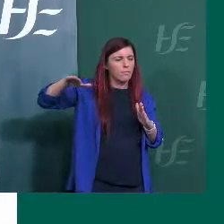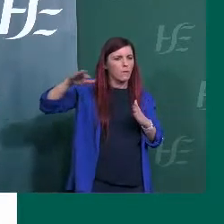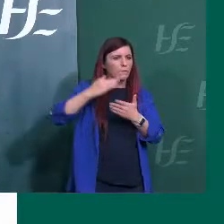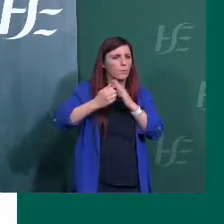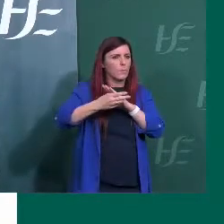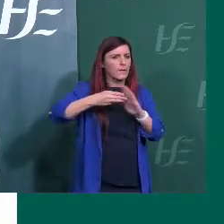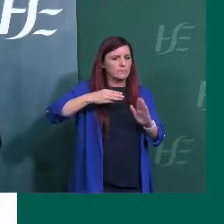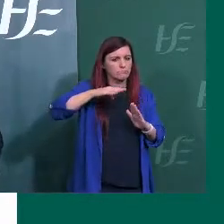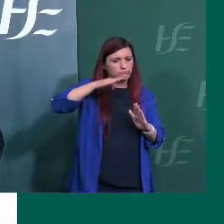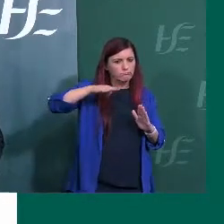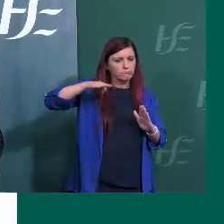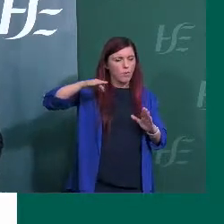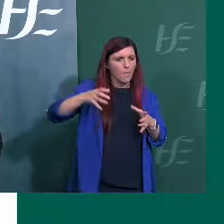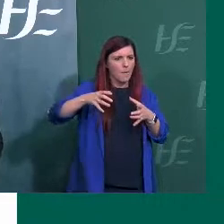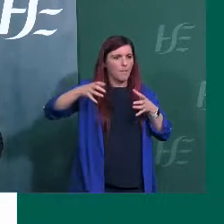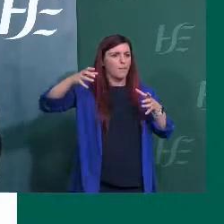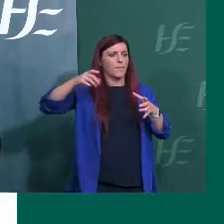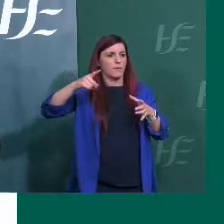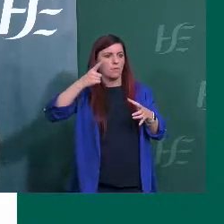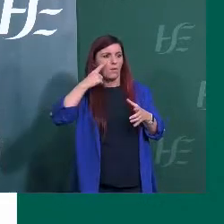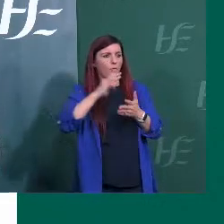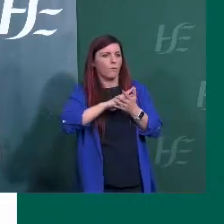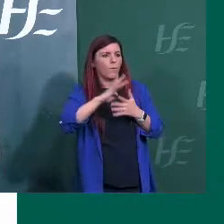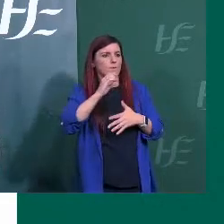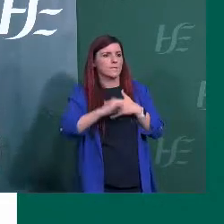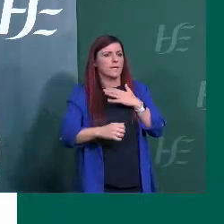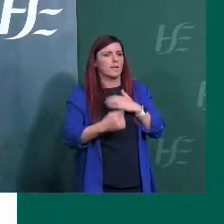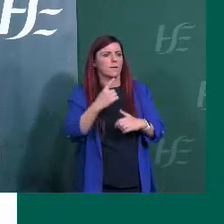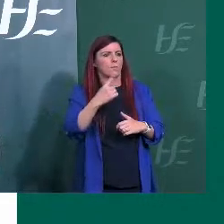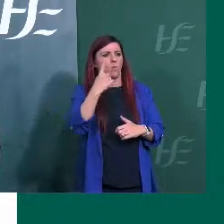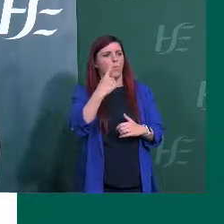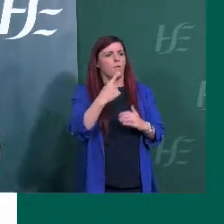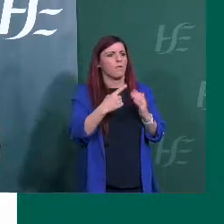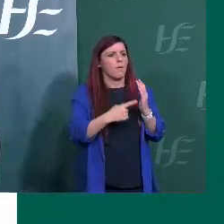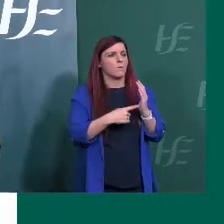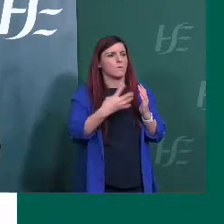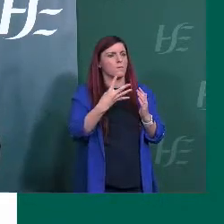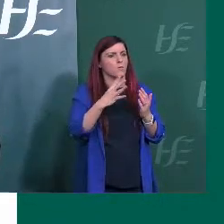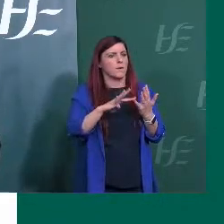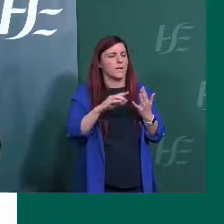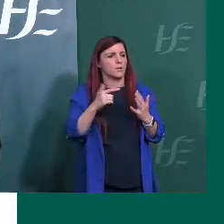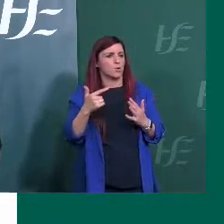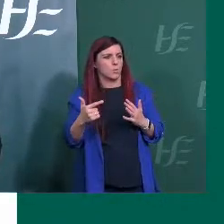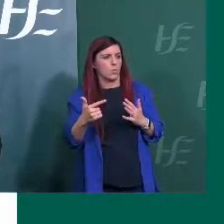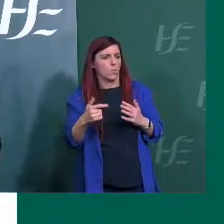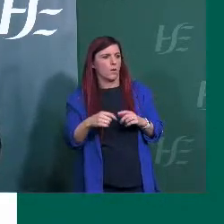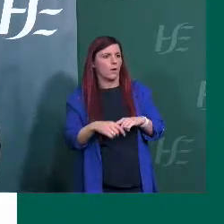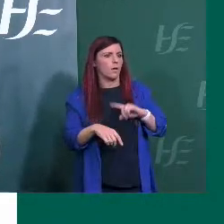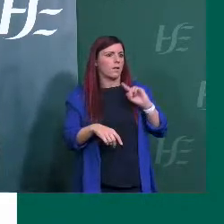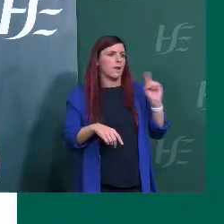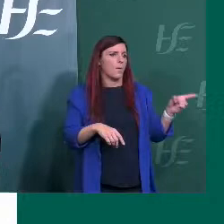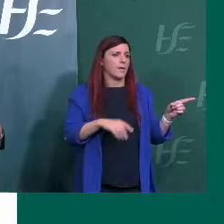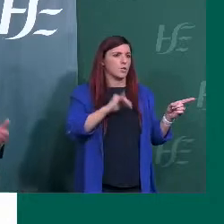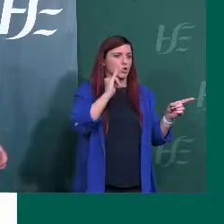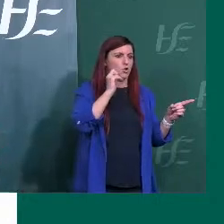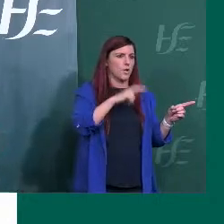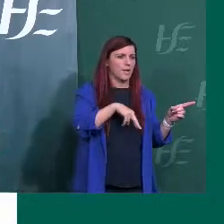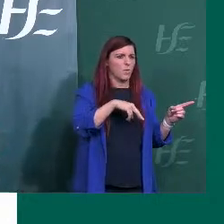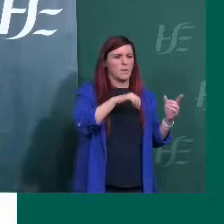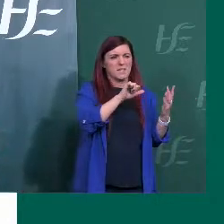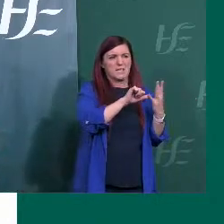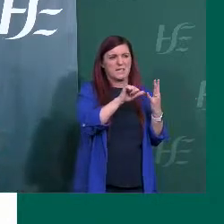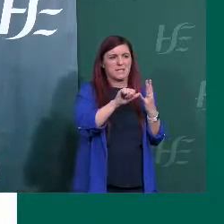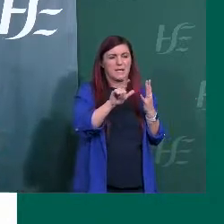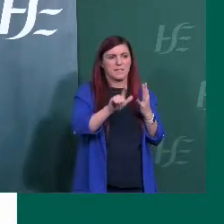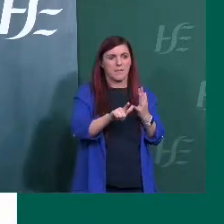And that, if you see that 14-day instance, 1,492 in January, it peaked at 667 now. But the average number of